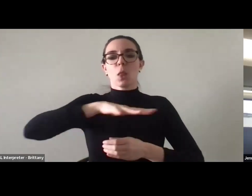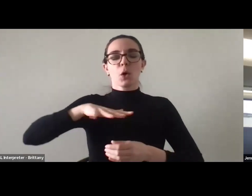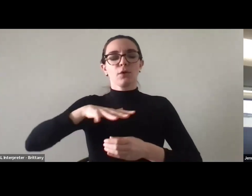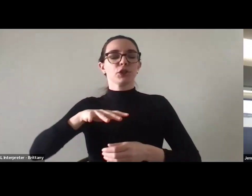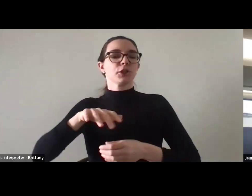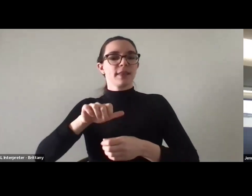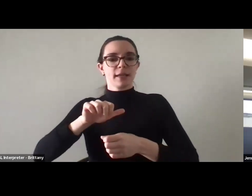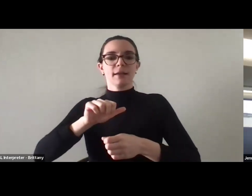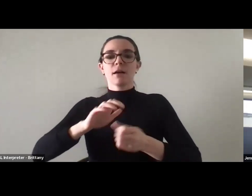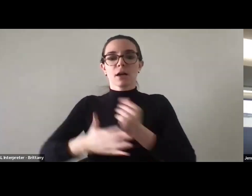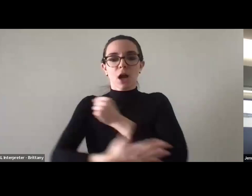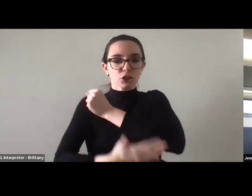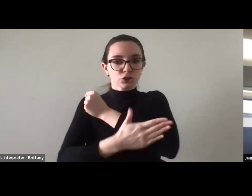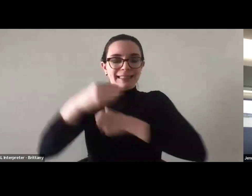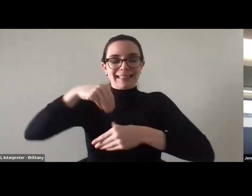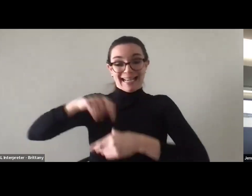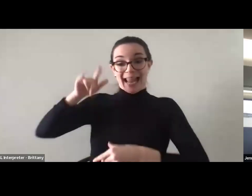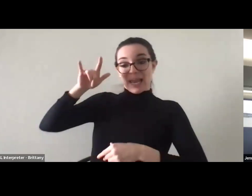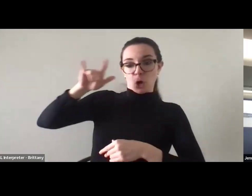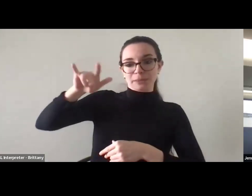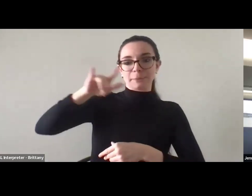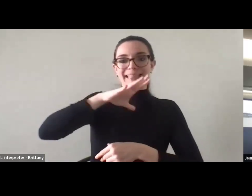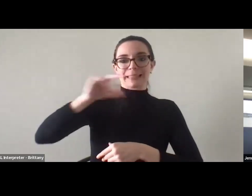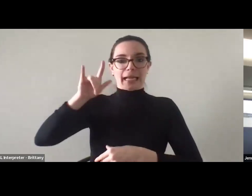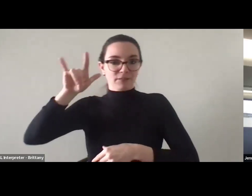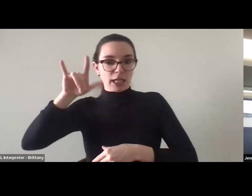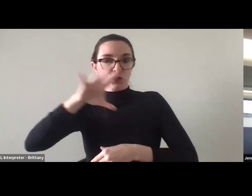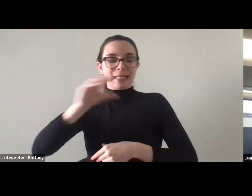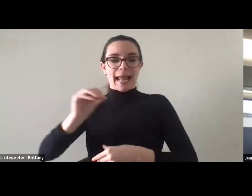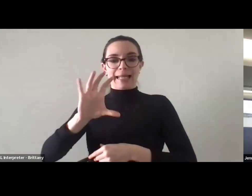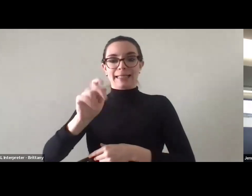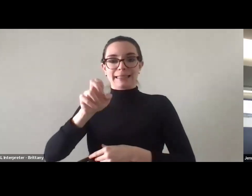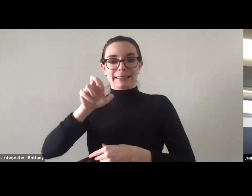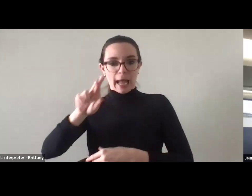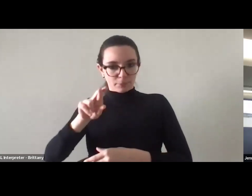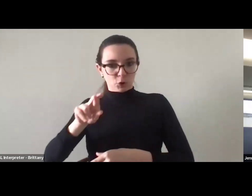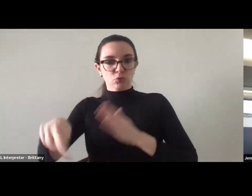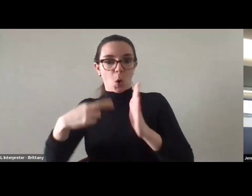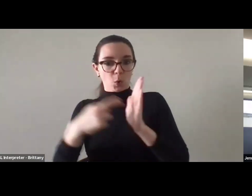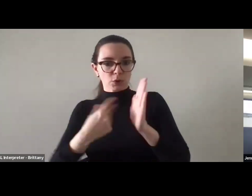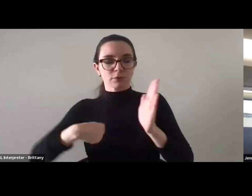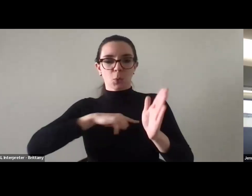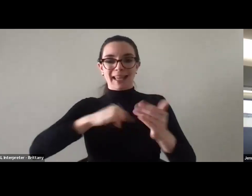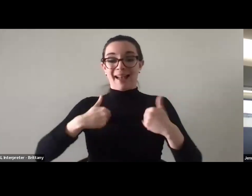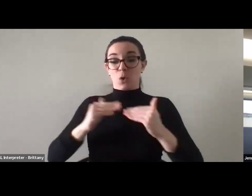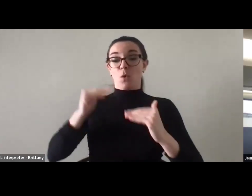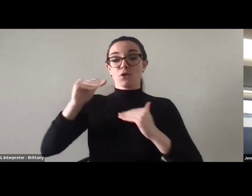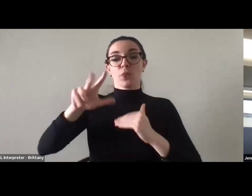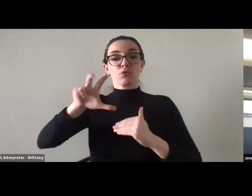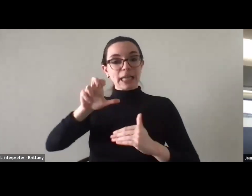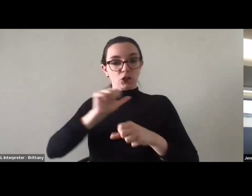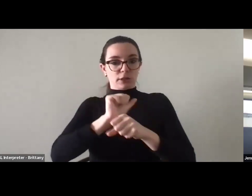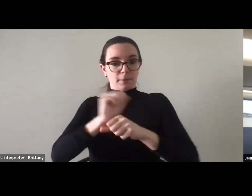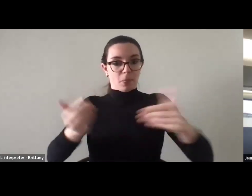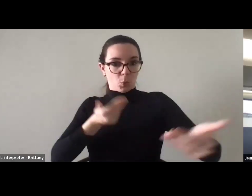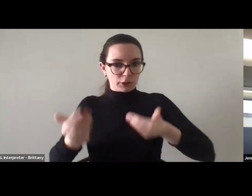and aviation, and cyber roles. And we have over 300 employers that we work with, very large employers